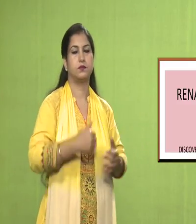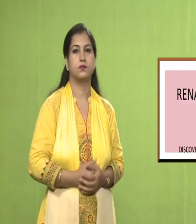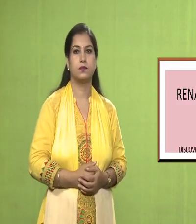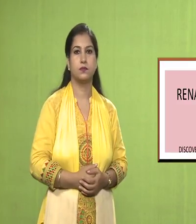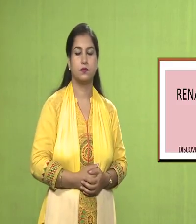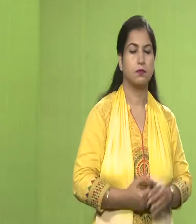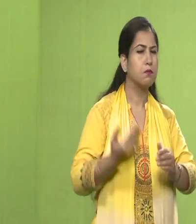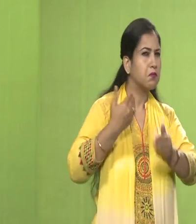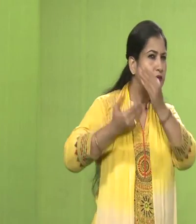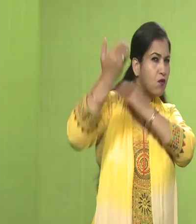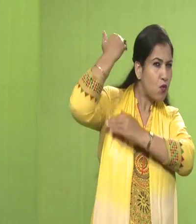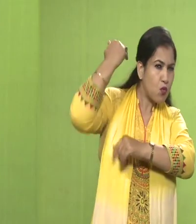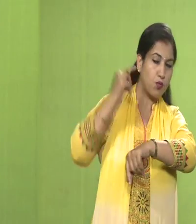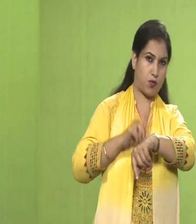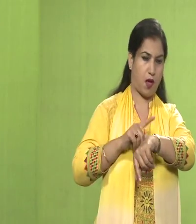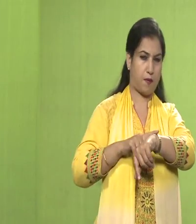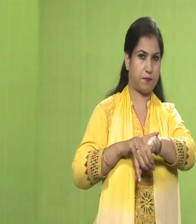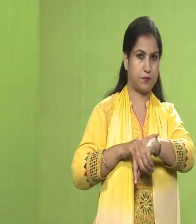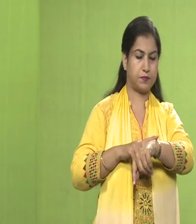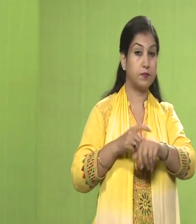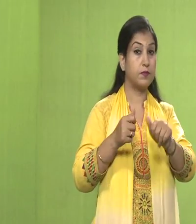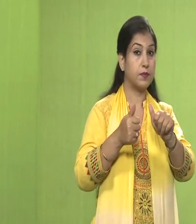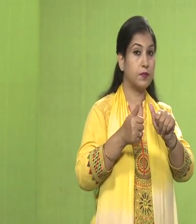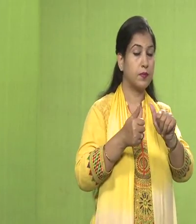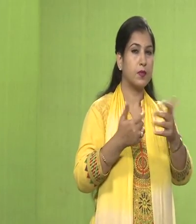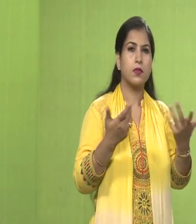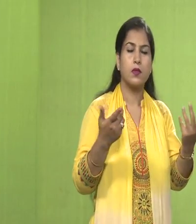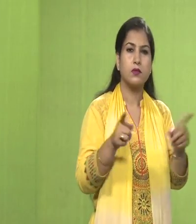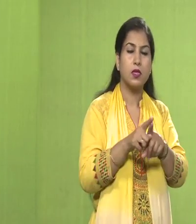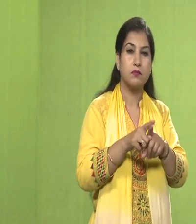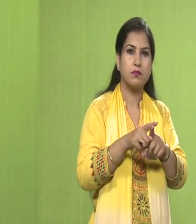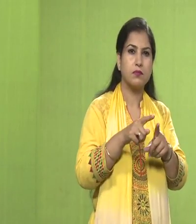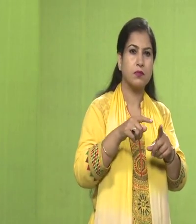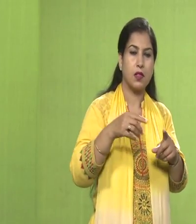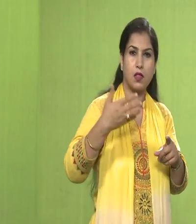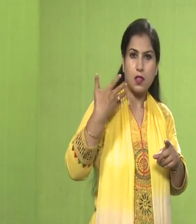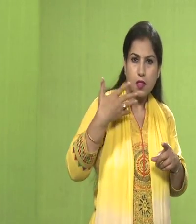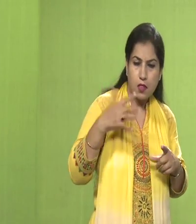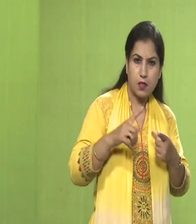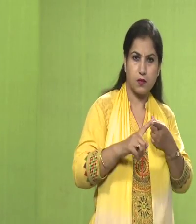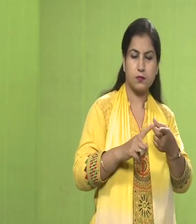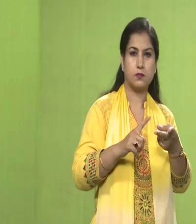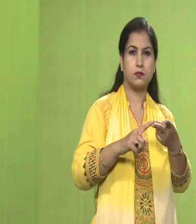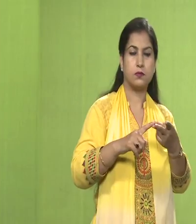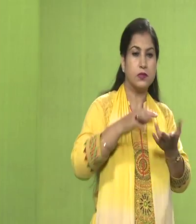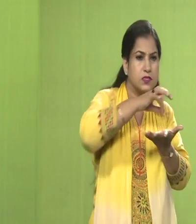During ancient times, the Asian items like spices, cotton,